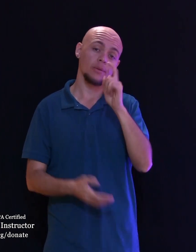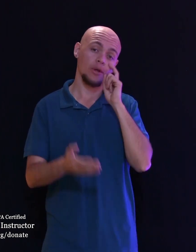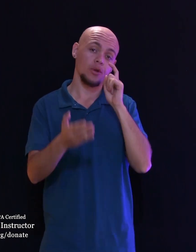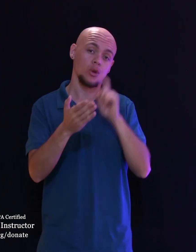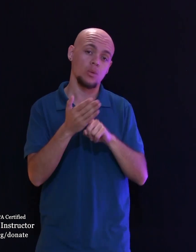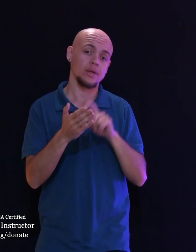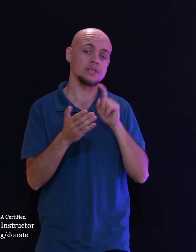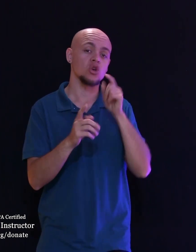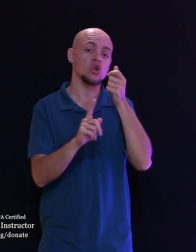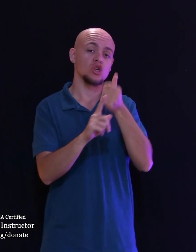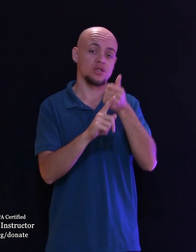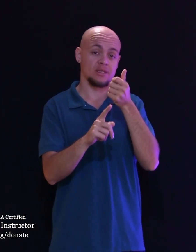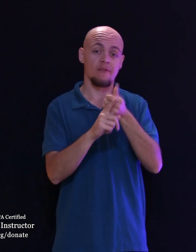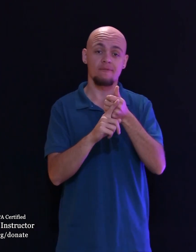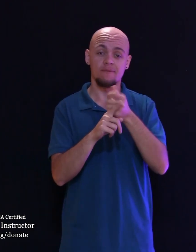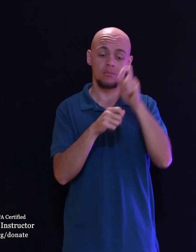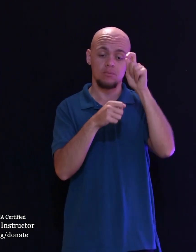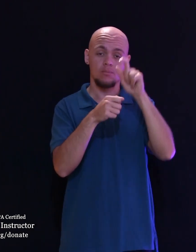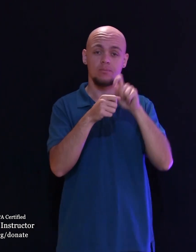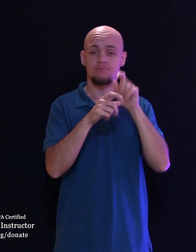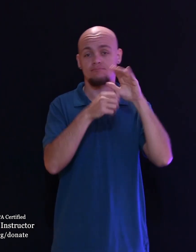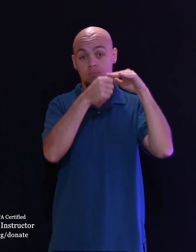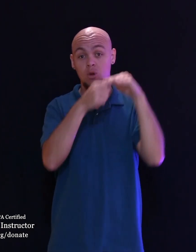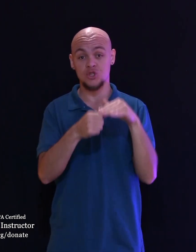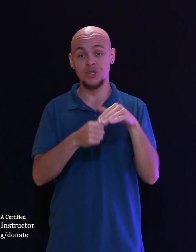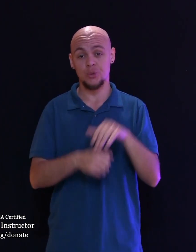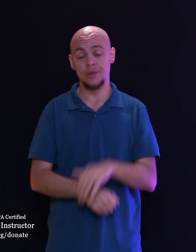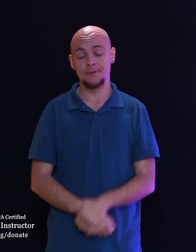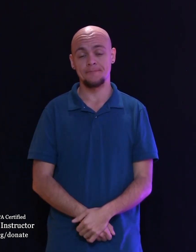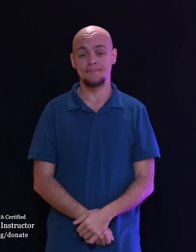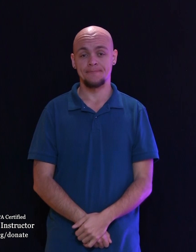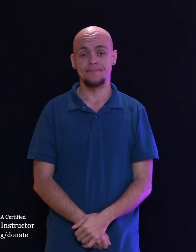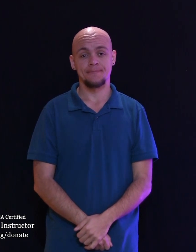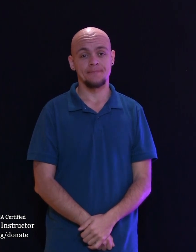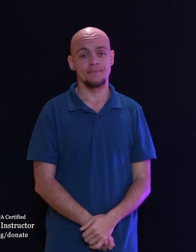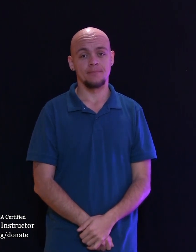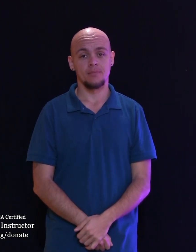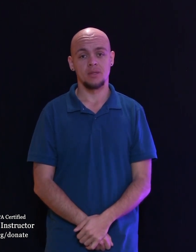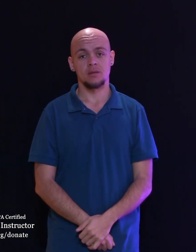And you will find yourself being persecuted.